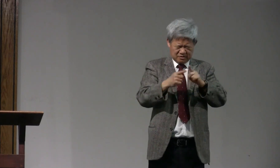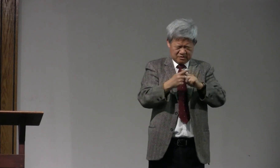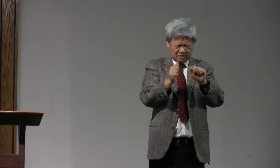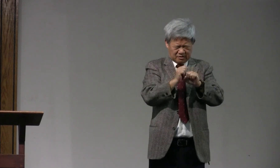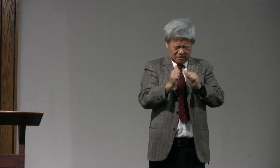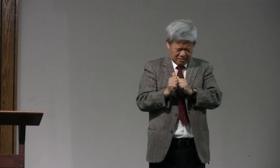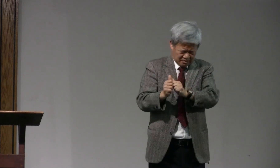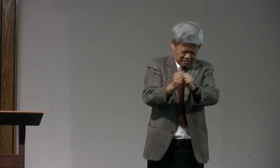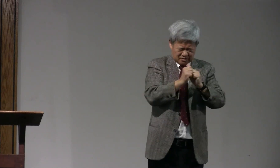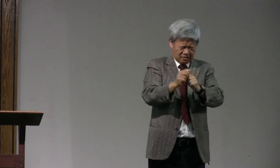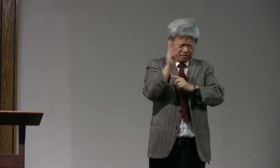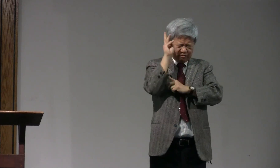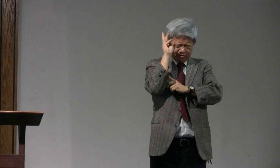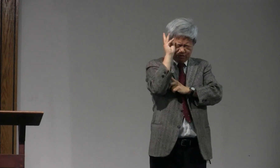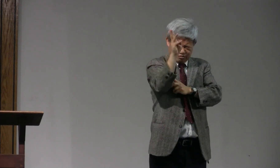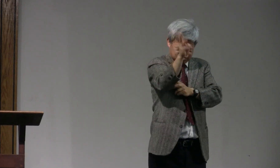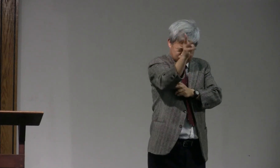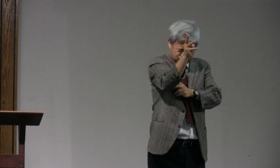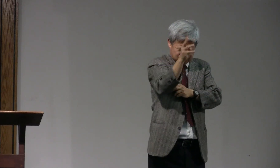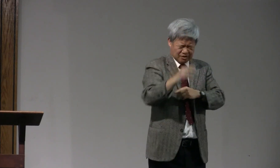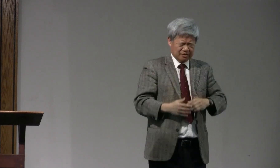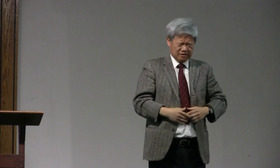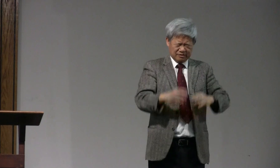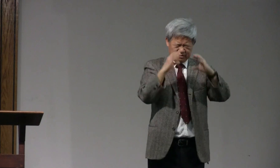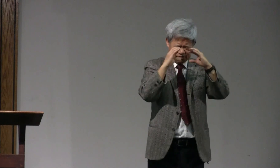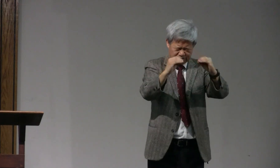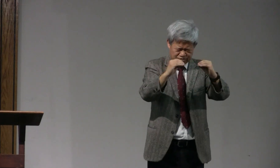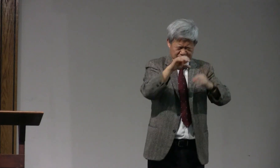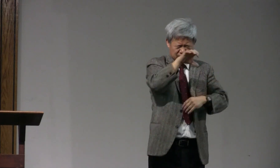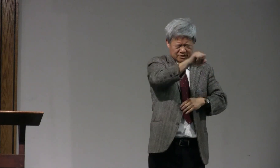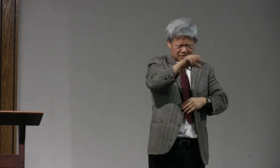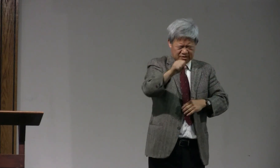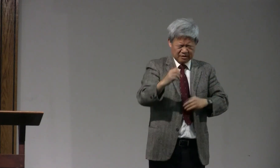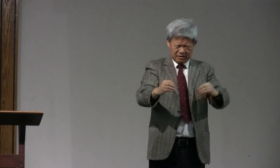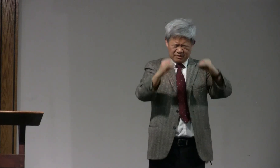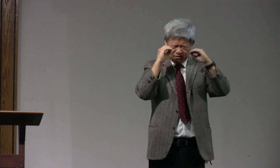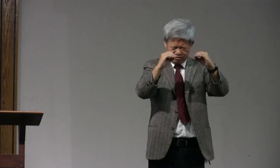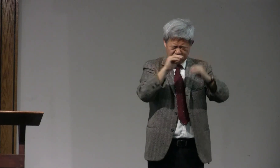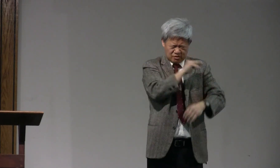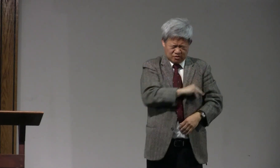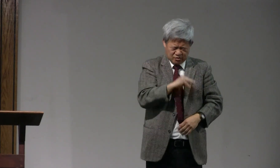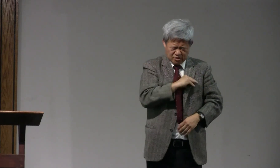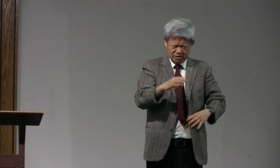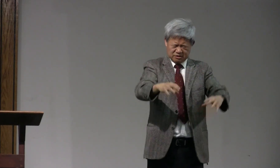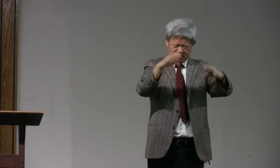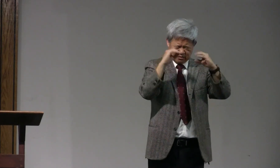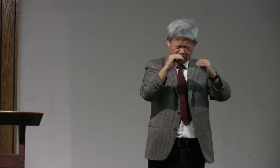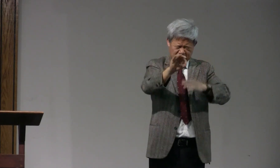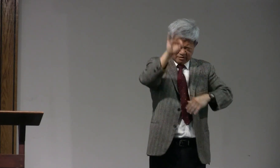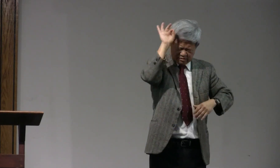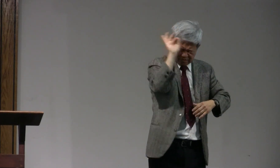God can give us Christian friends. We can witness, so we can witness and teach Sunday